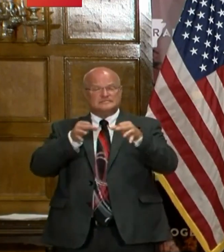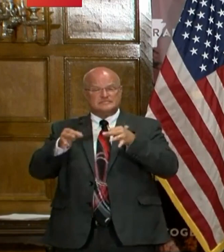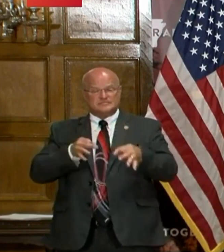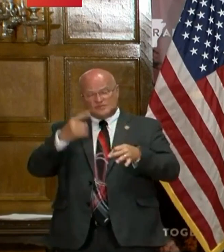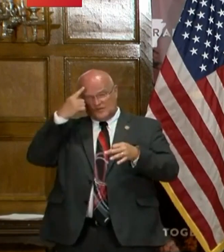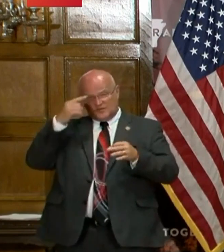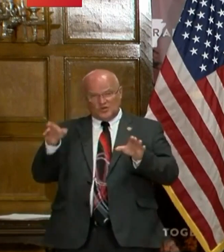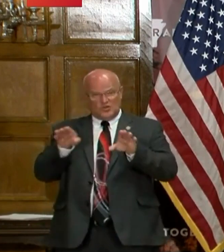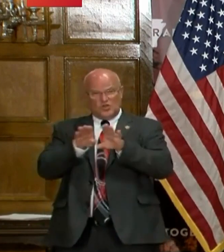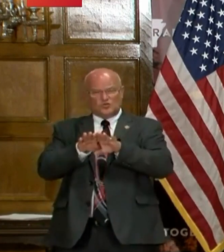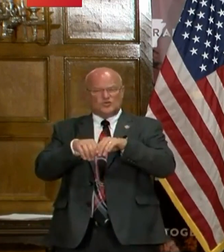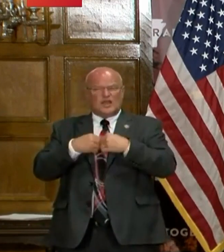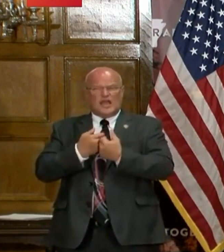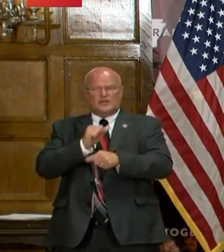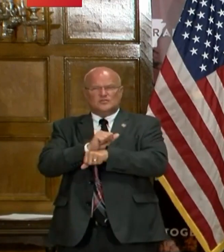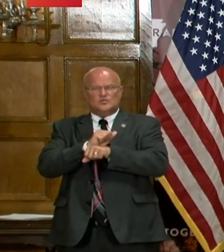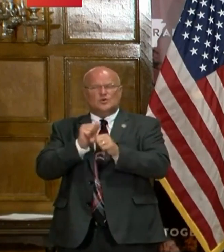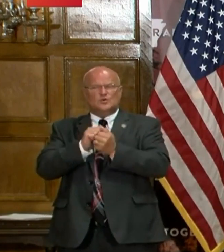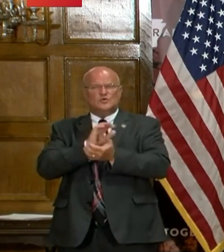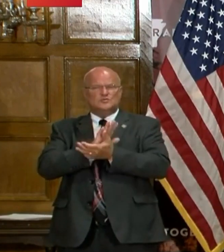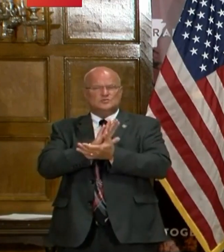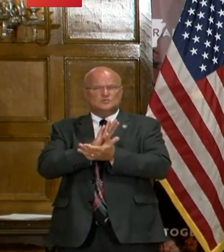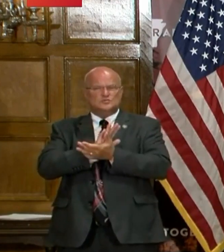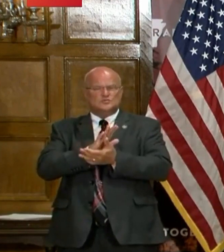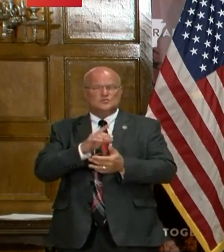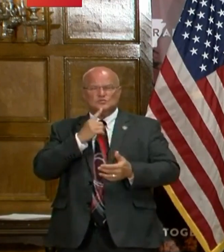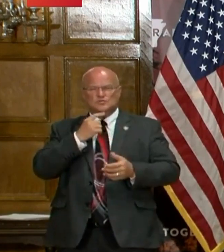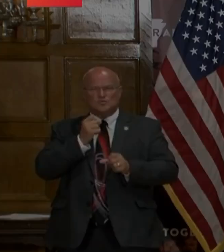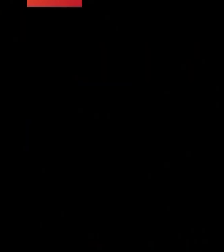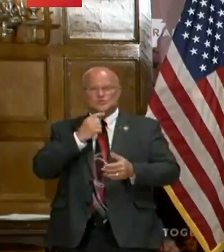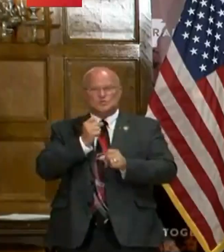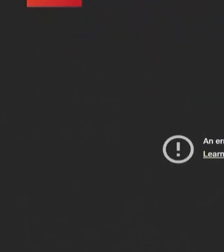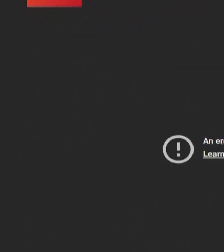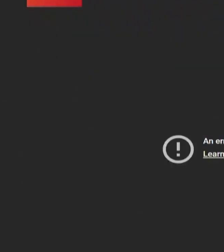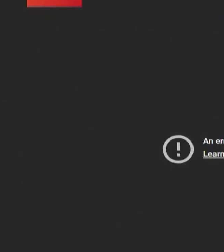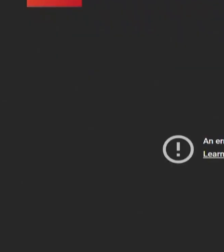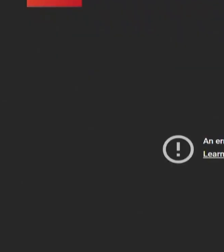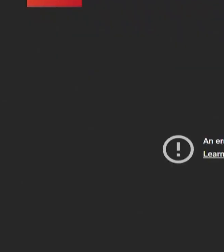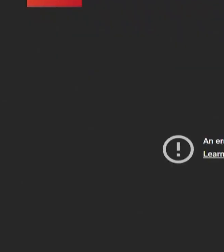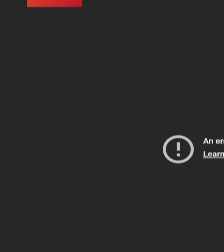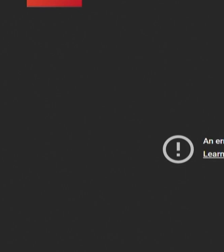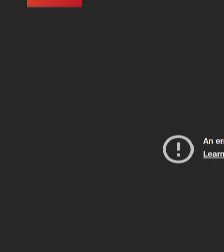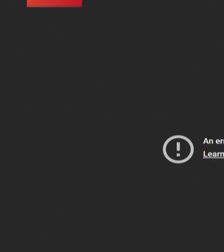a closure, and how would you work with school superintendents to make these decisions?